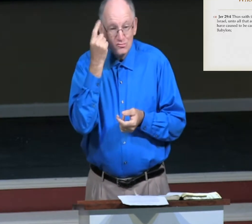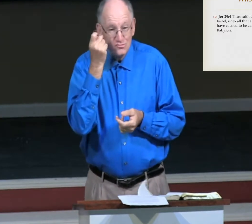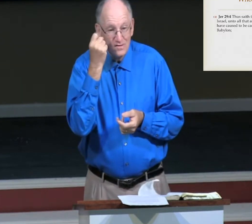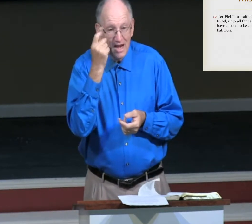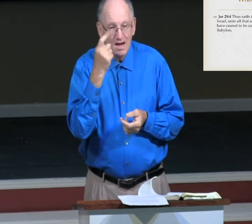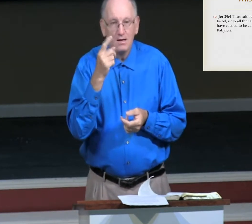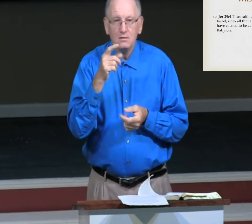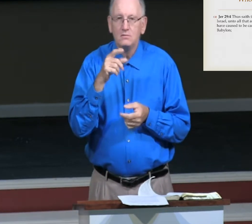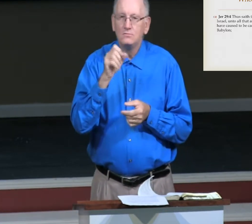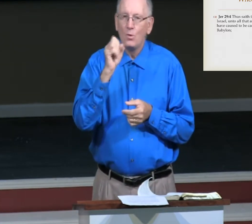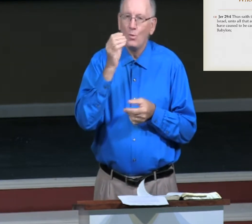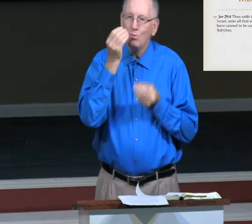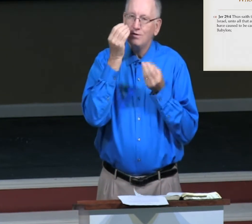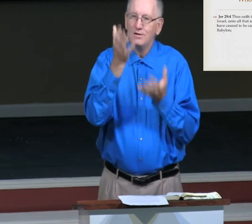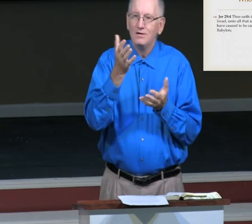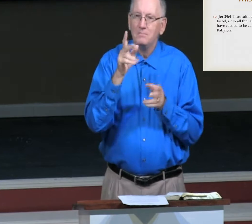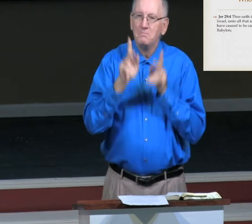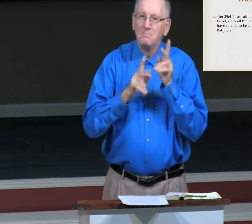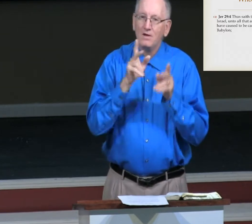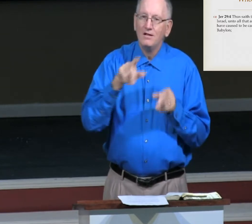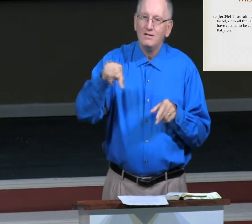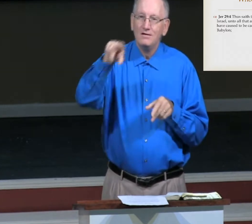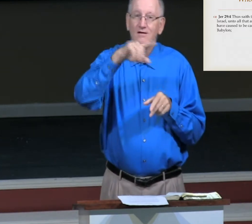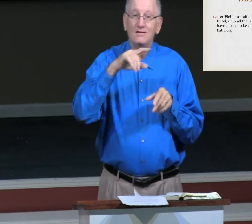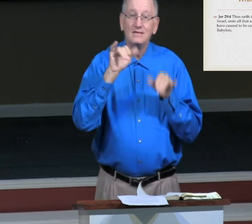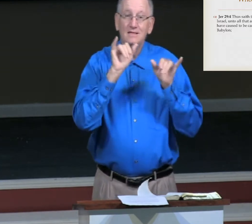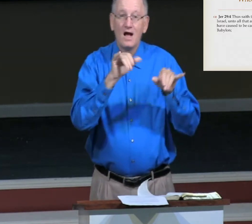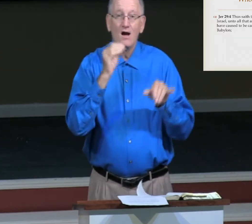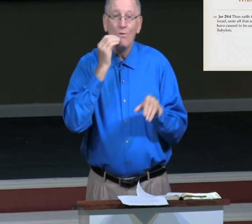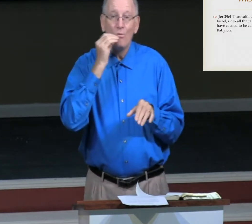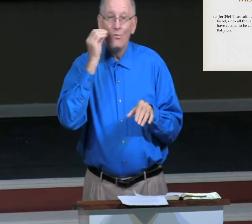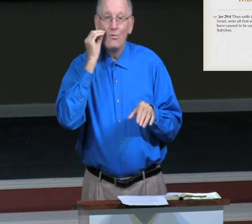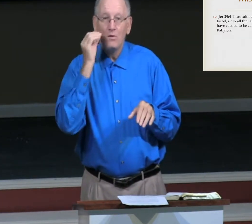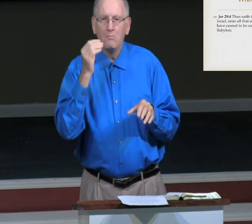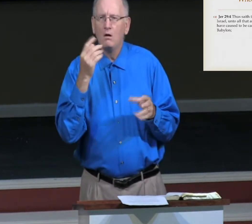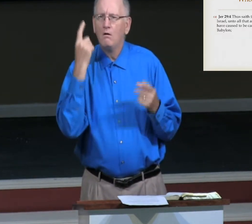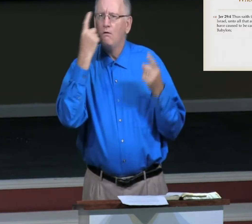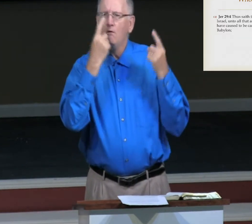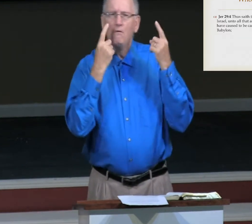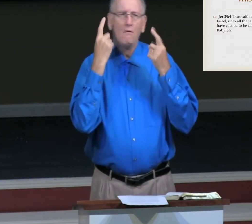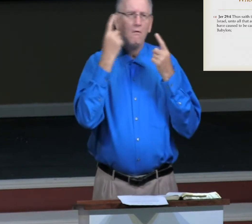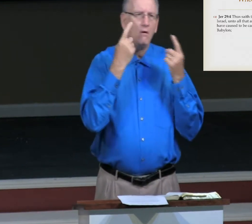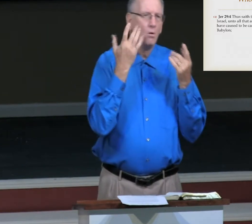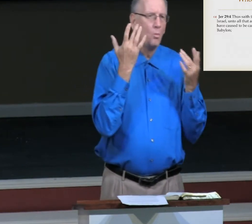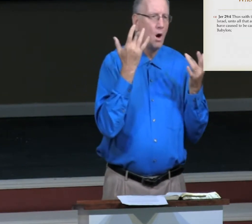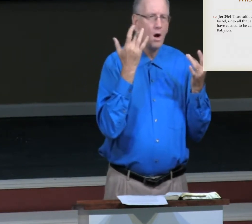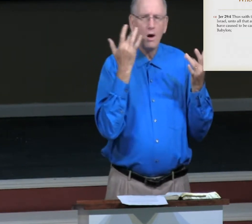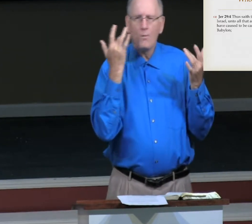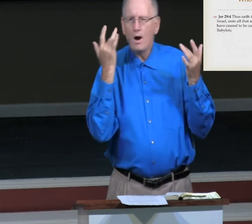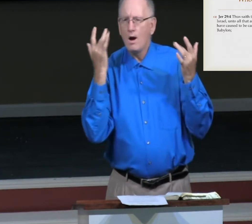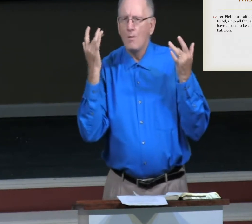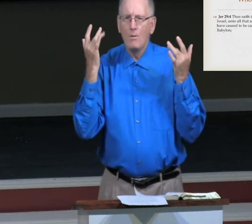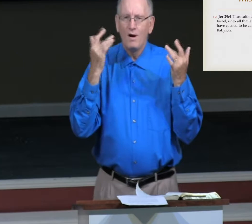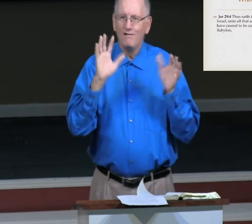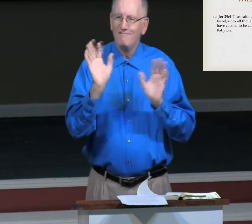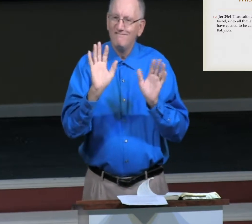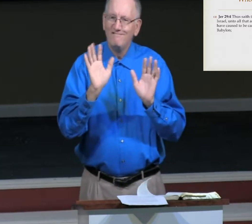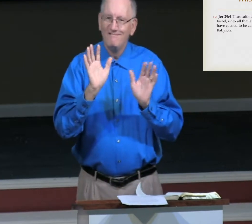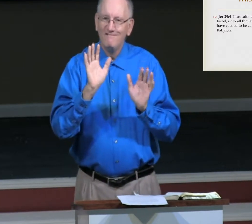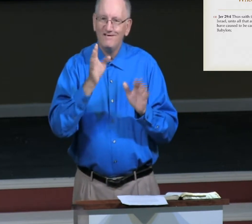you understand. And so just like us, as we're at home with the